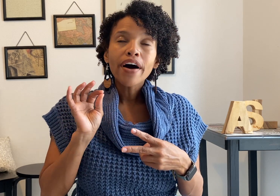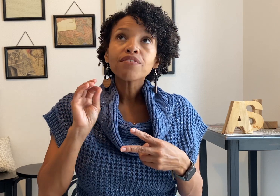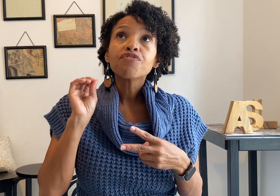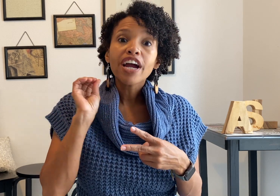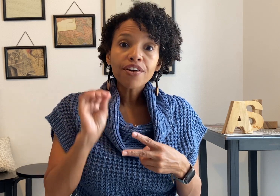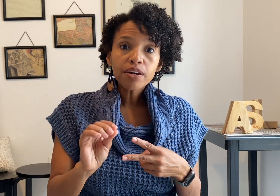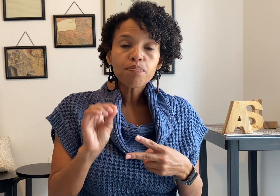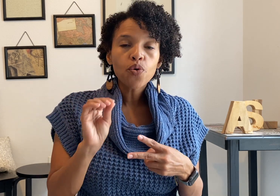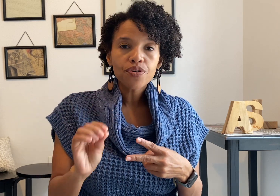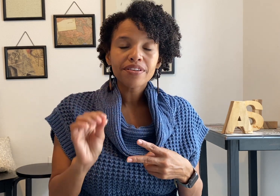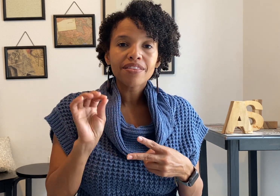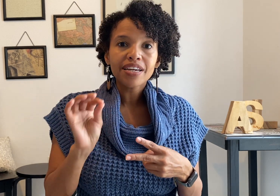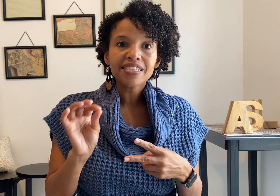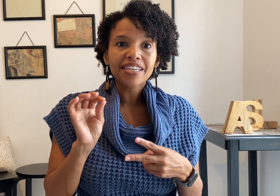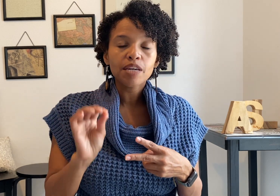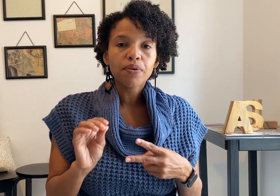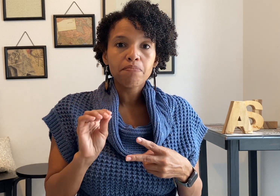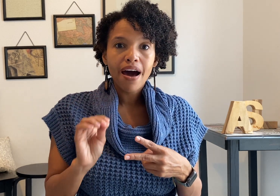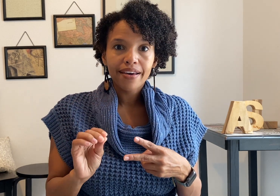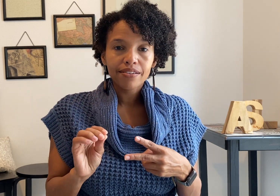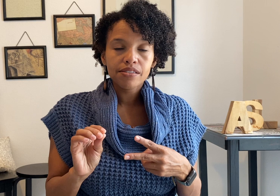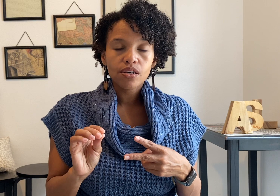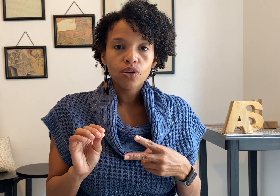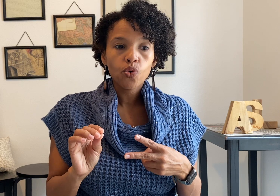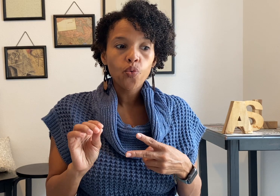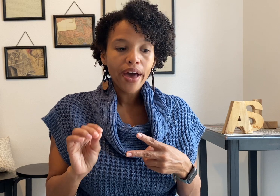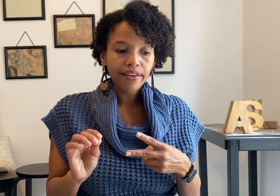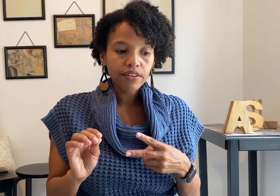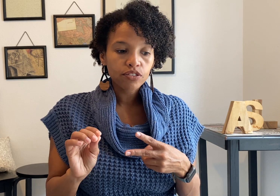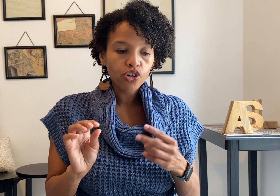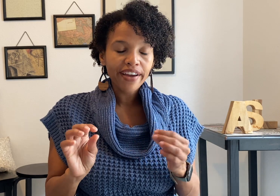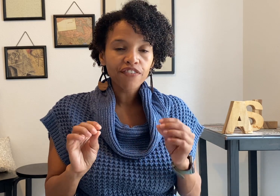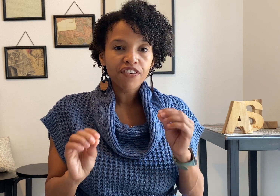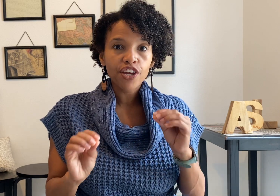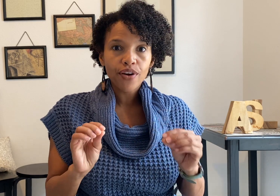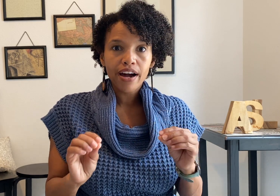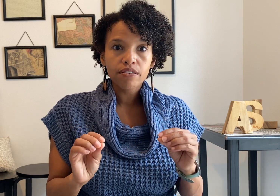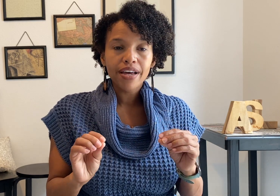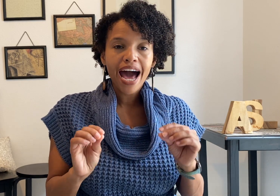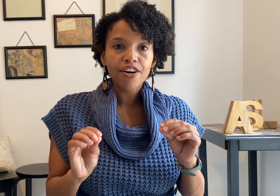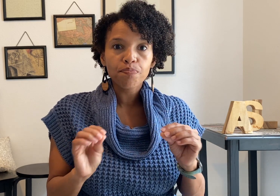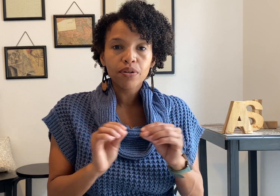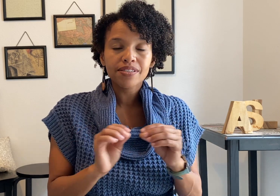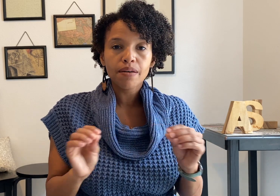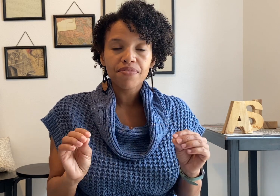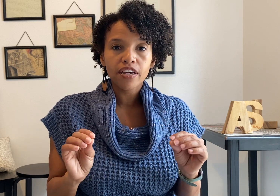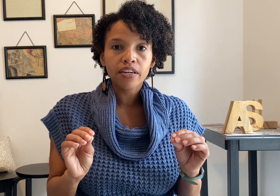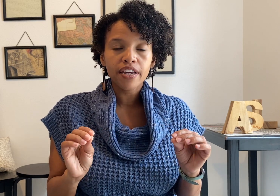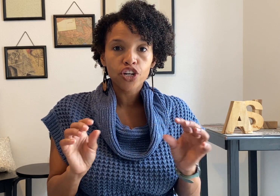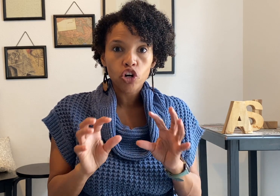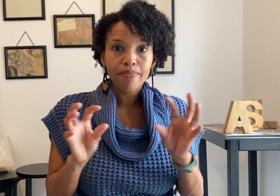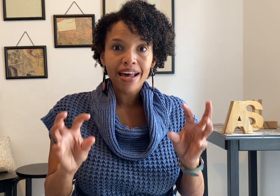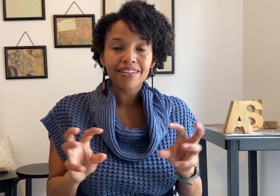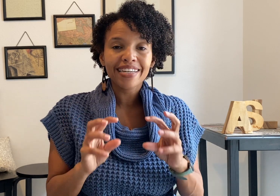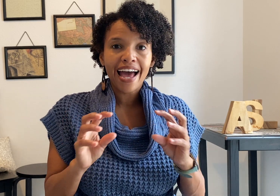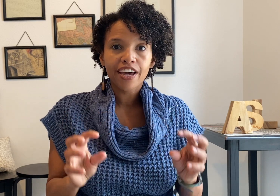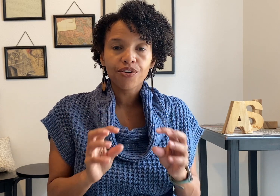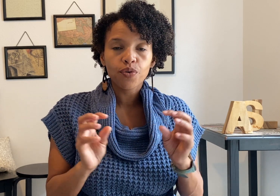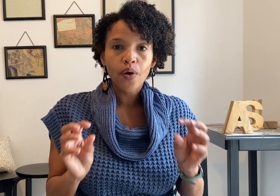one very important thing to keep in mind when trying to figure out how to put something in a grammatically accurate